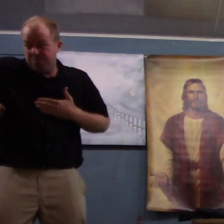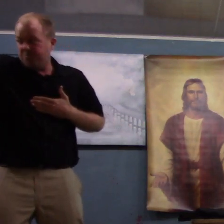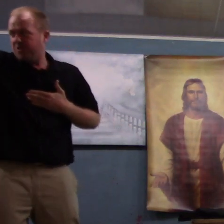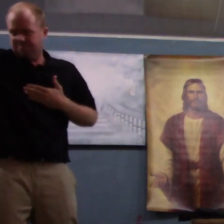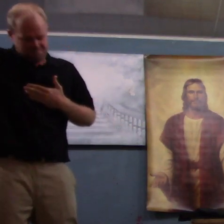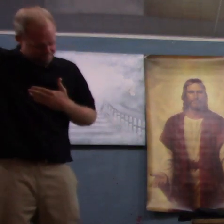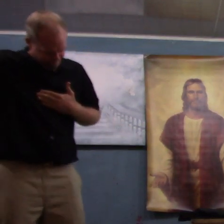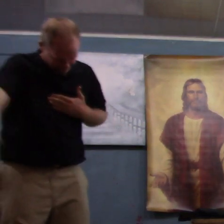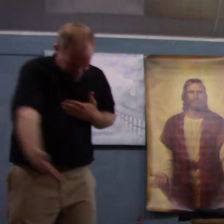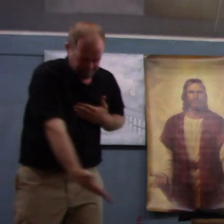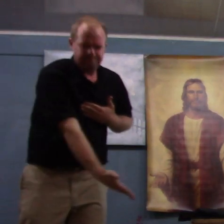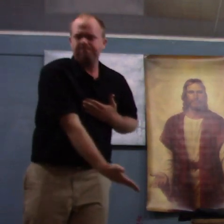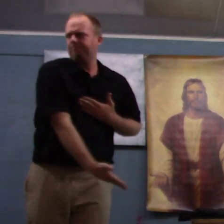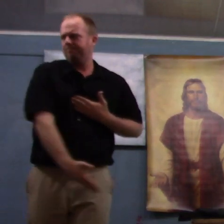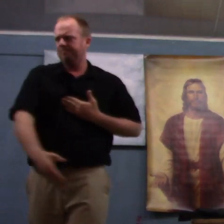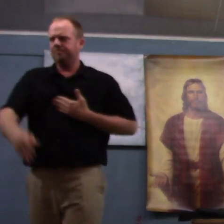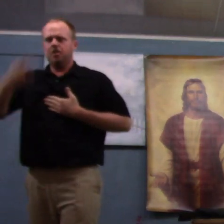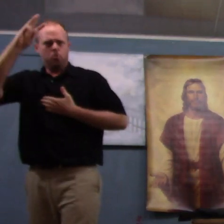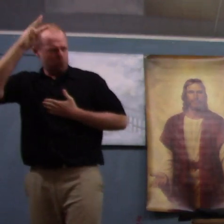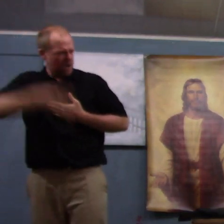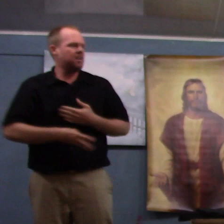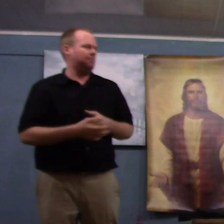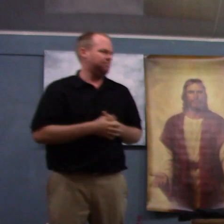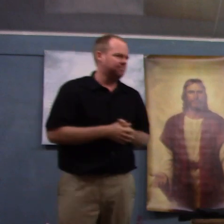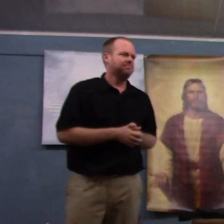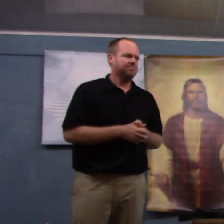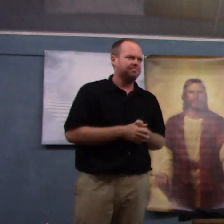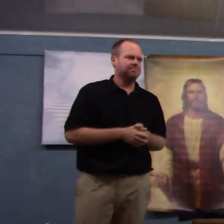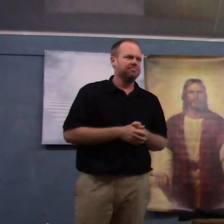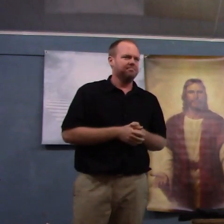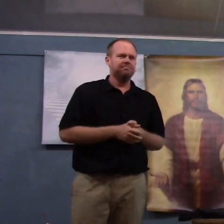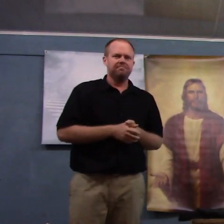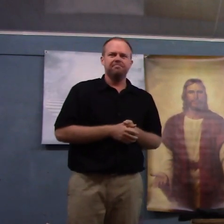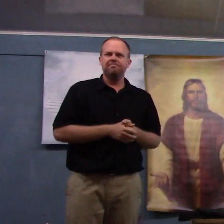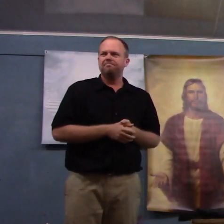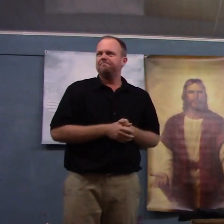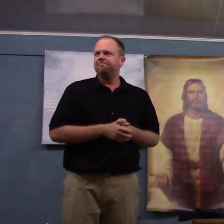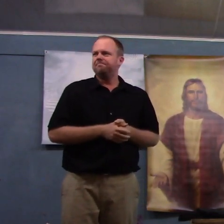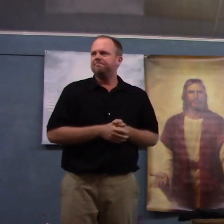will repent and I will stay faithful, you're welcome to come up.